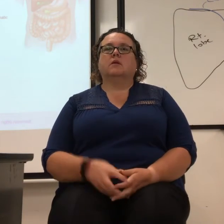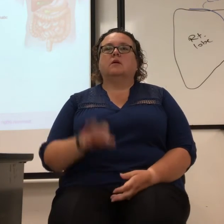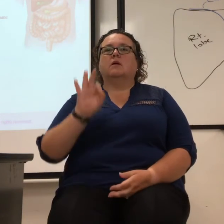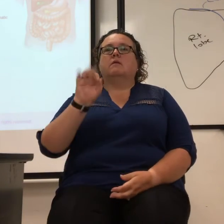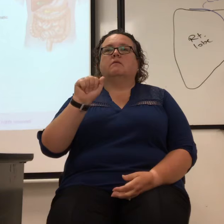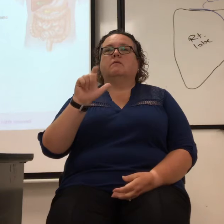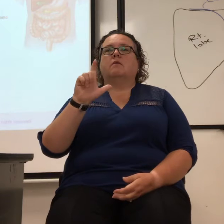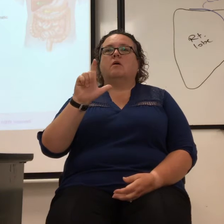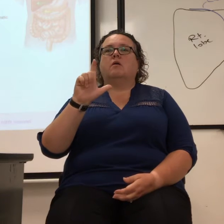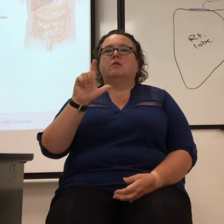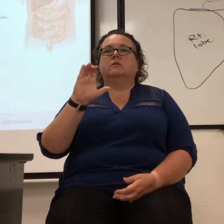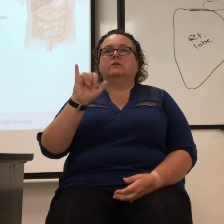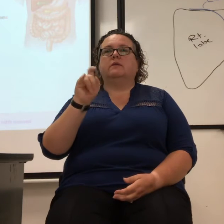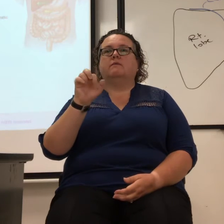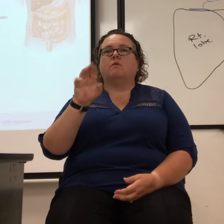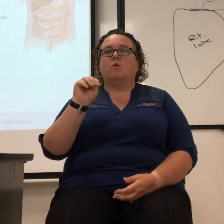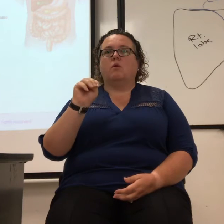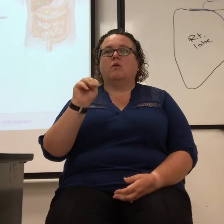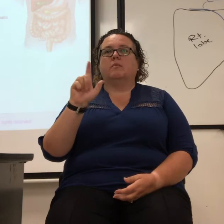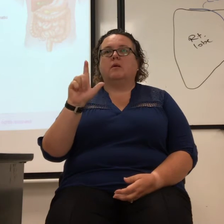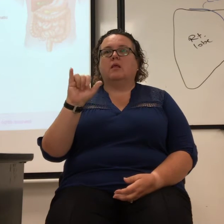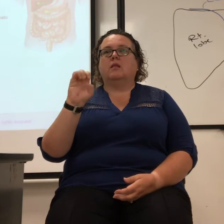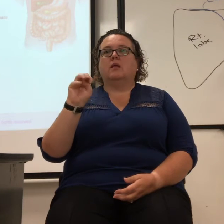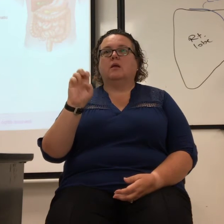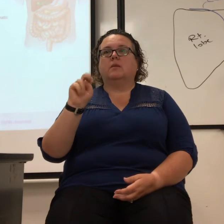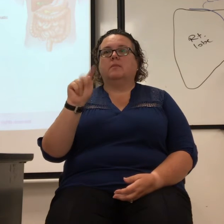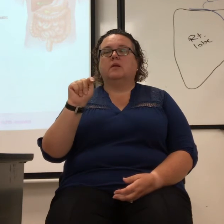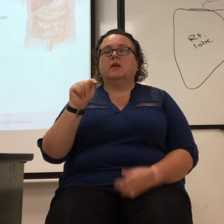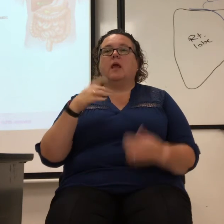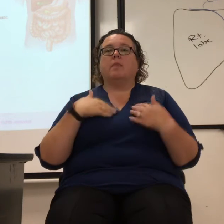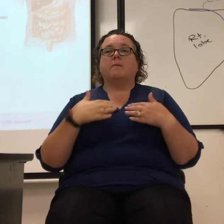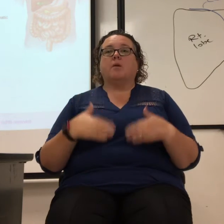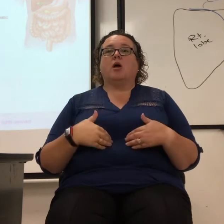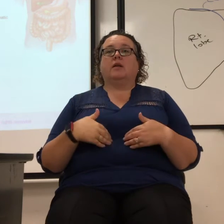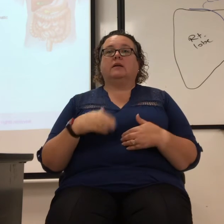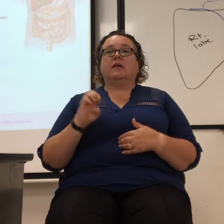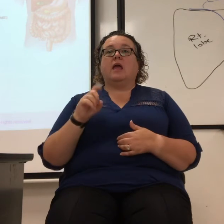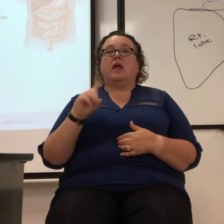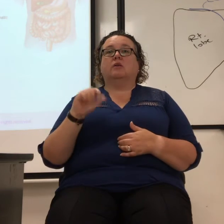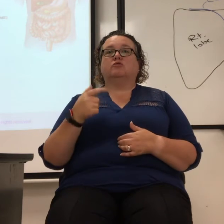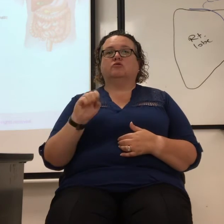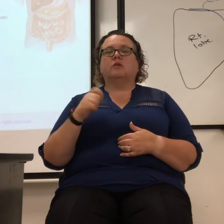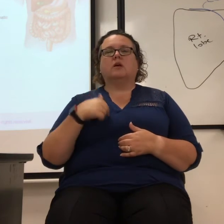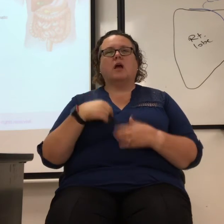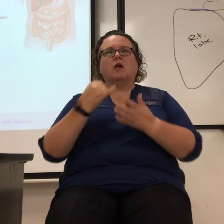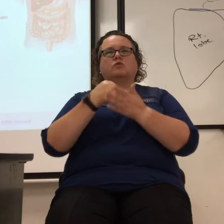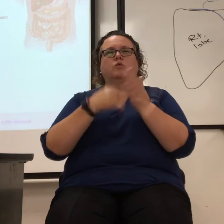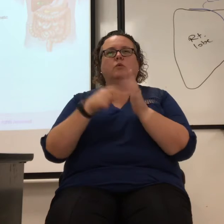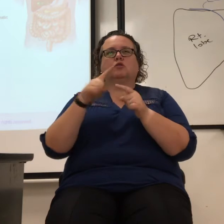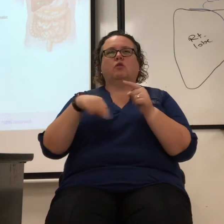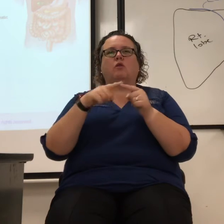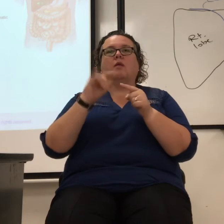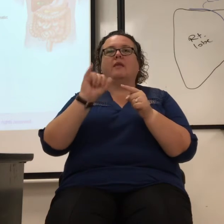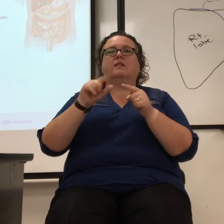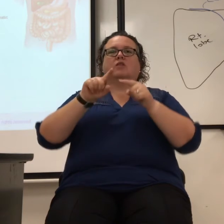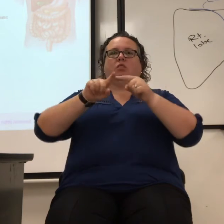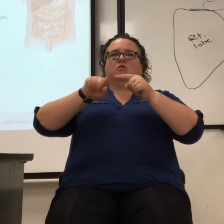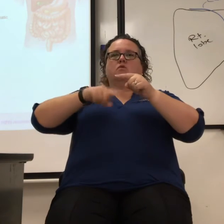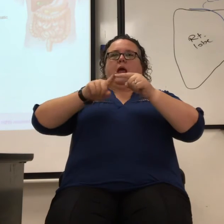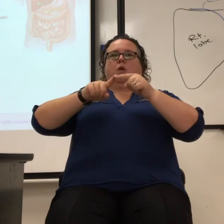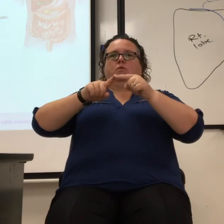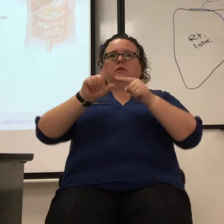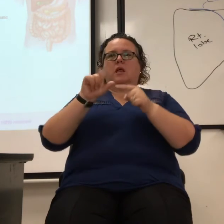Falciform ligament at the bottom edge, I drew a little circle there. That's the round ligament.